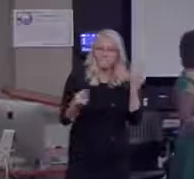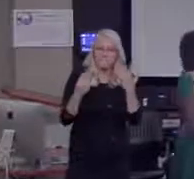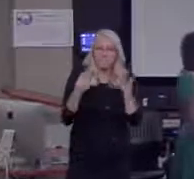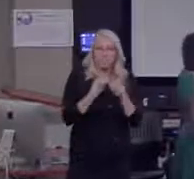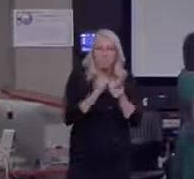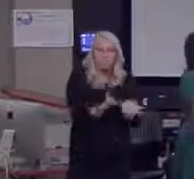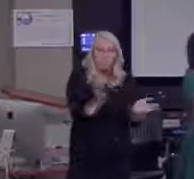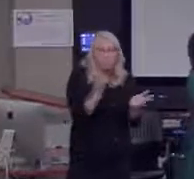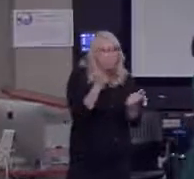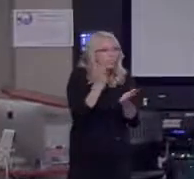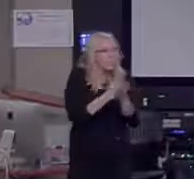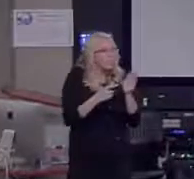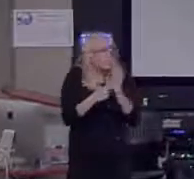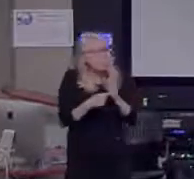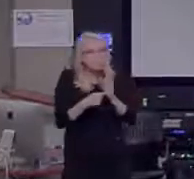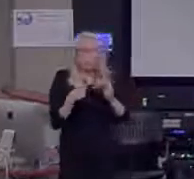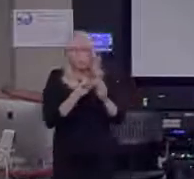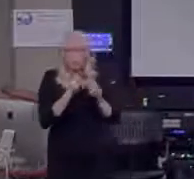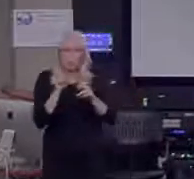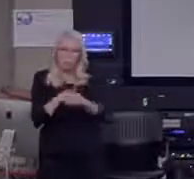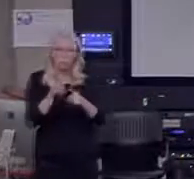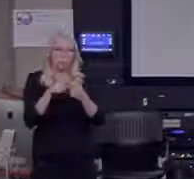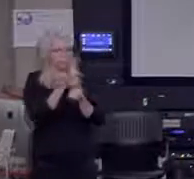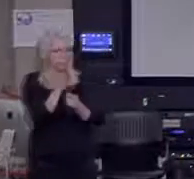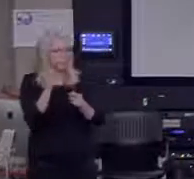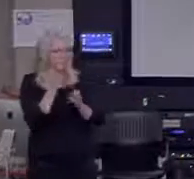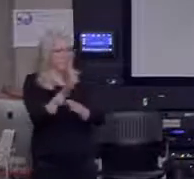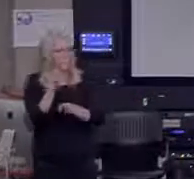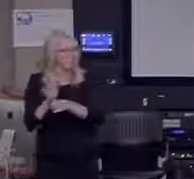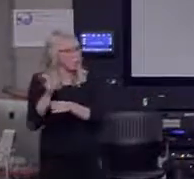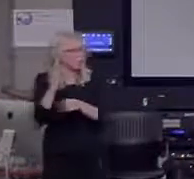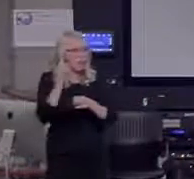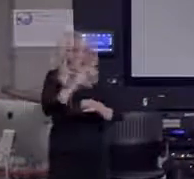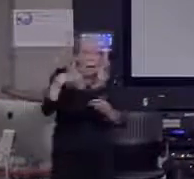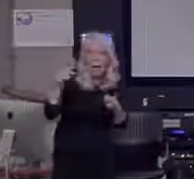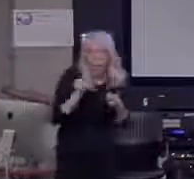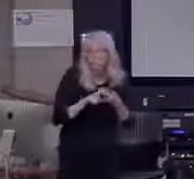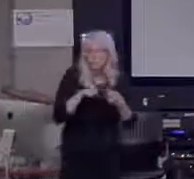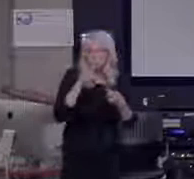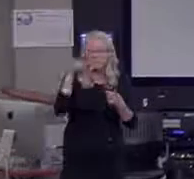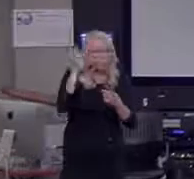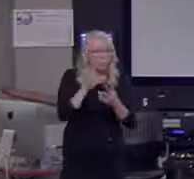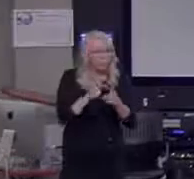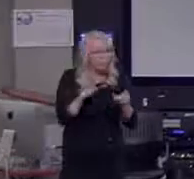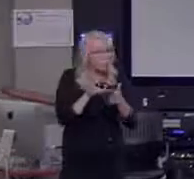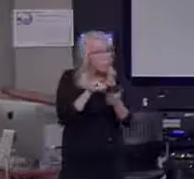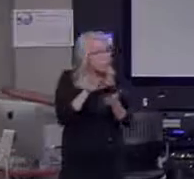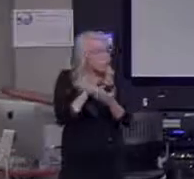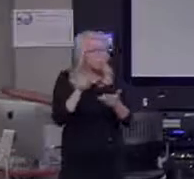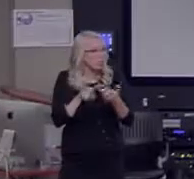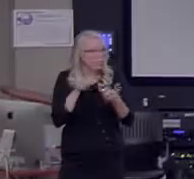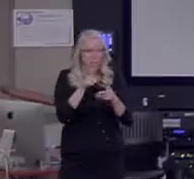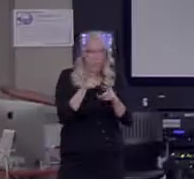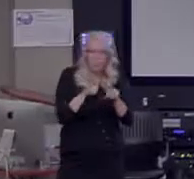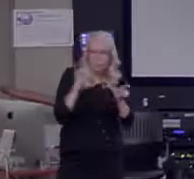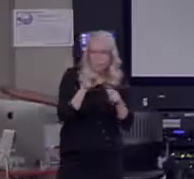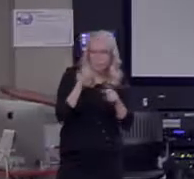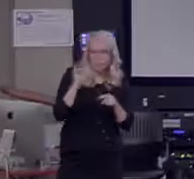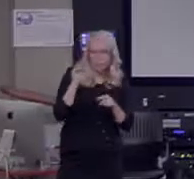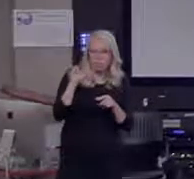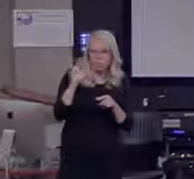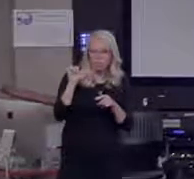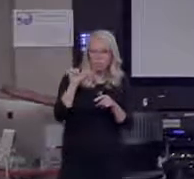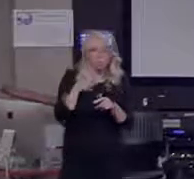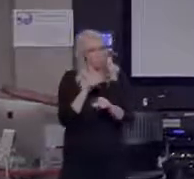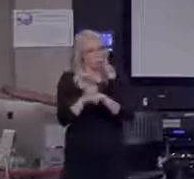of areas, as in our apps paper and principles for language learning, and we worked on the language and literacy section of the